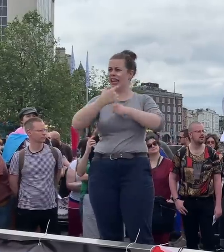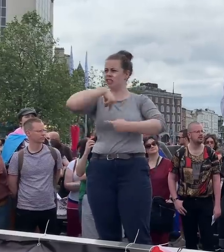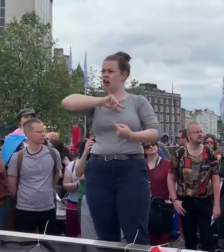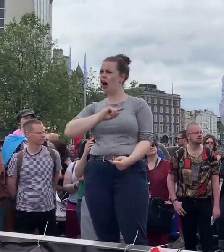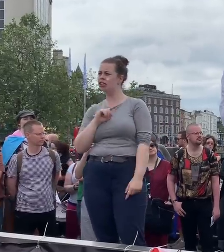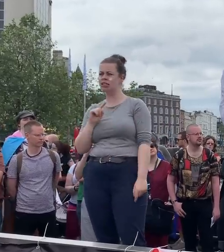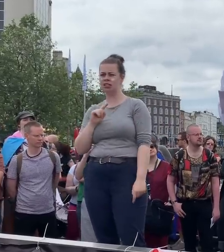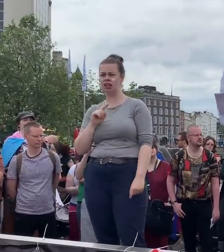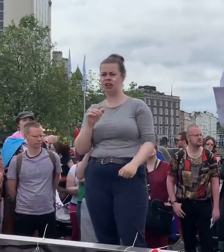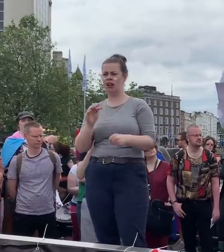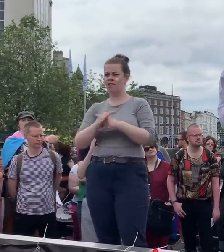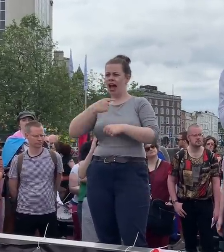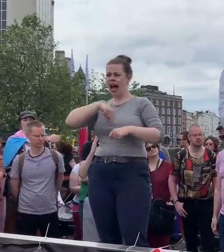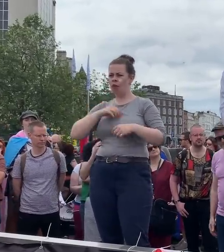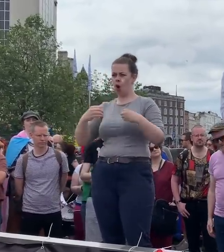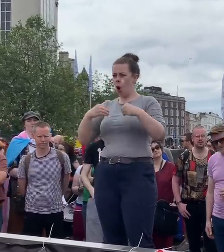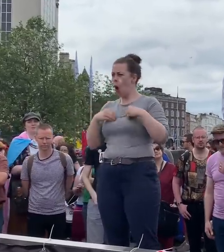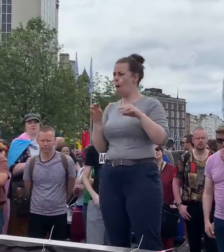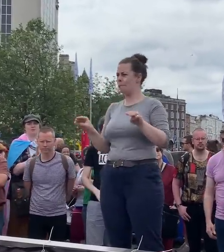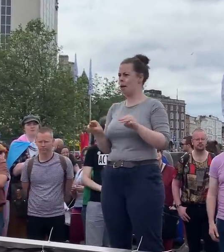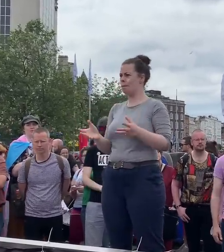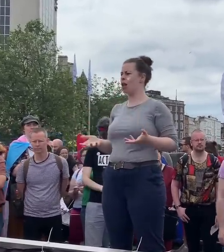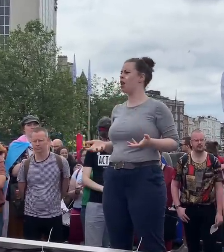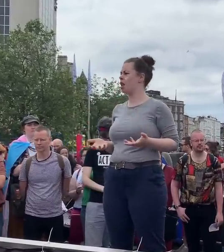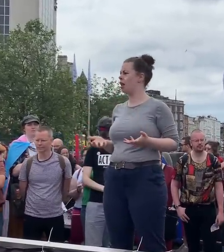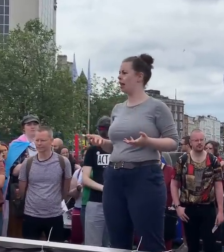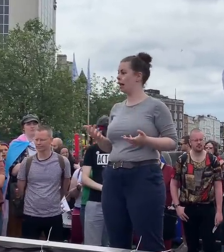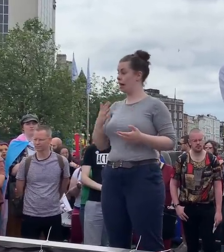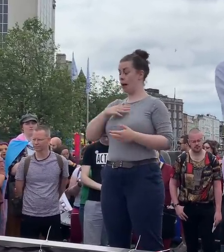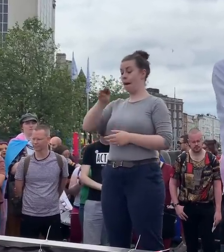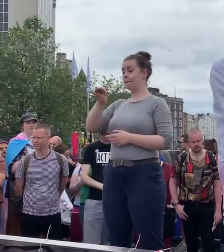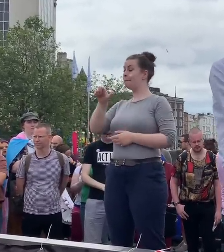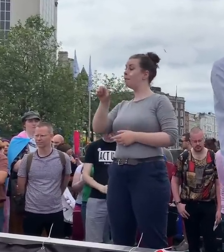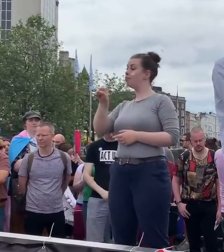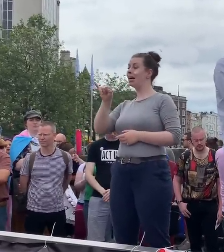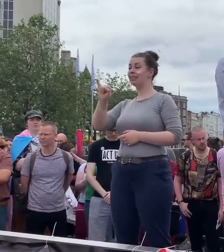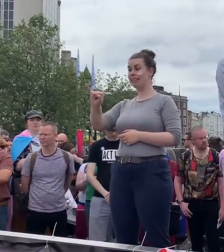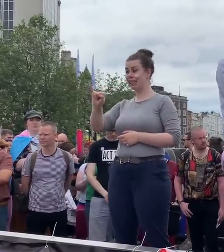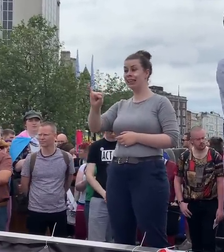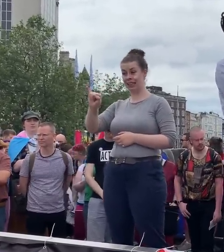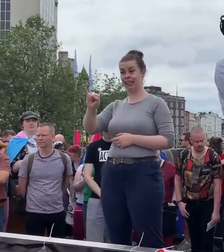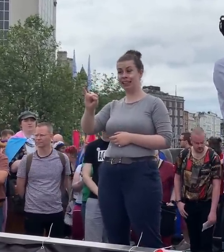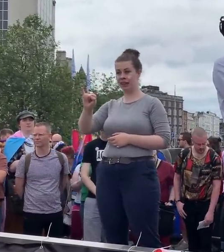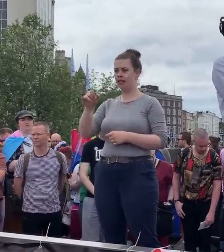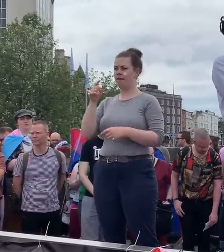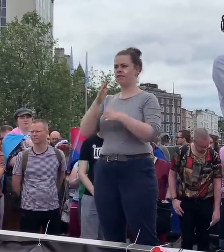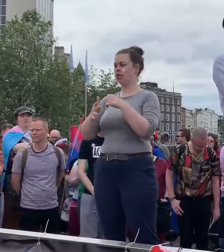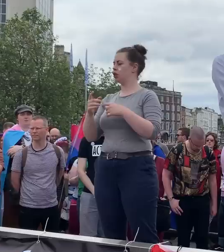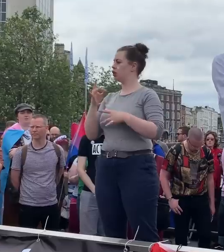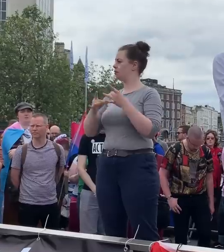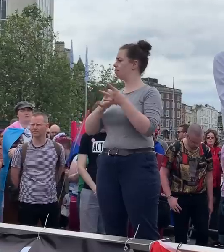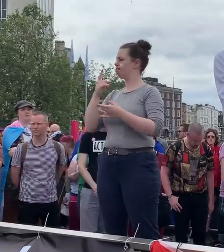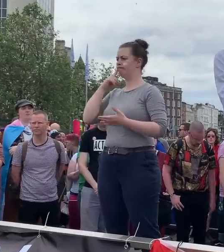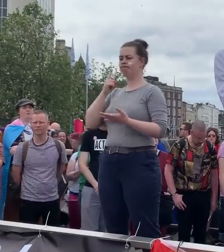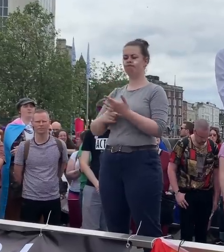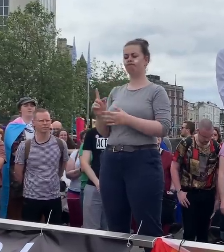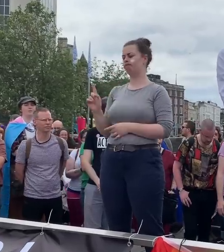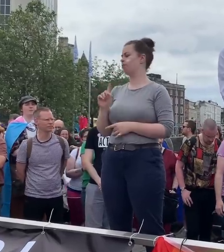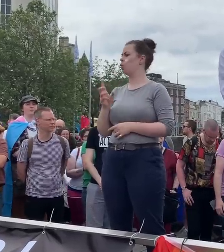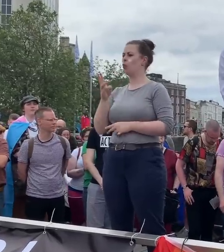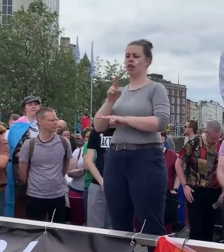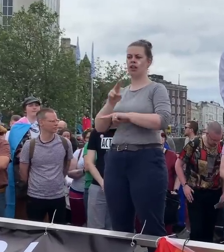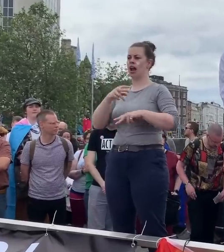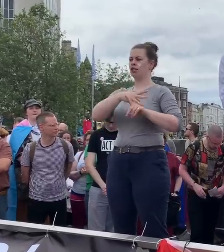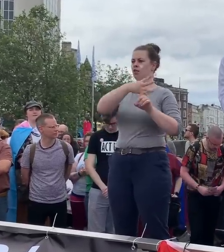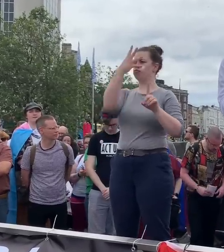of our own people. MERJ, the movement of asylum seekers in Ireland, made the decision not to march at